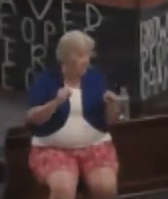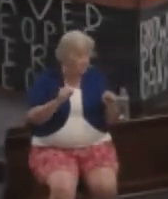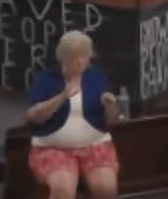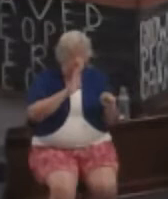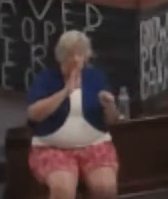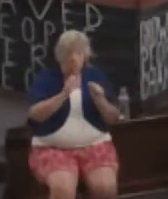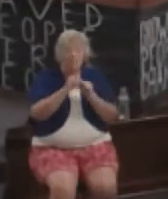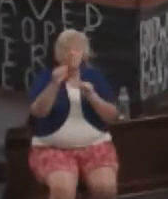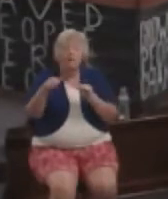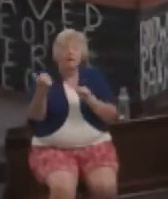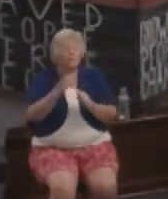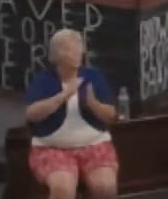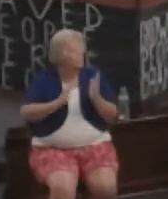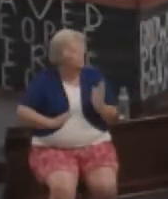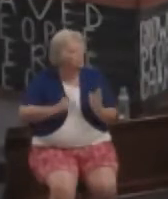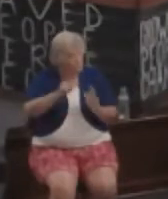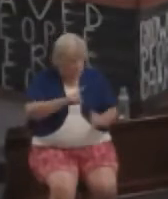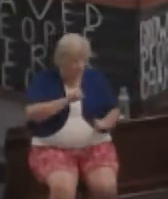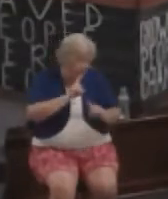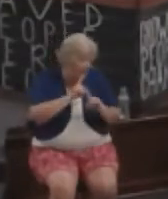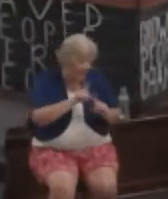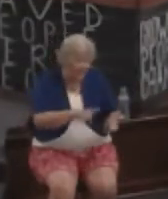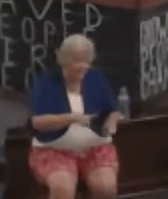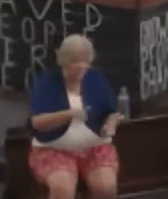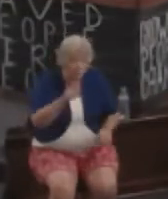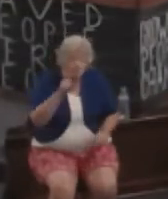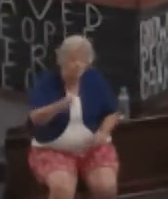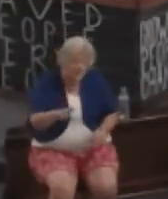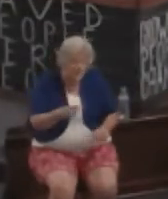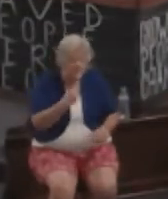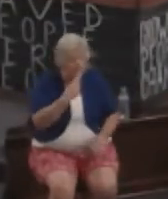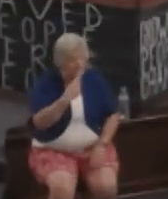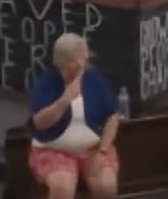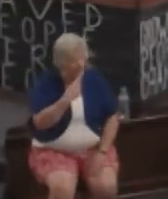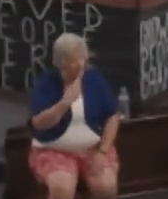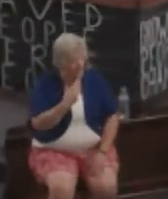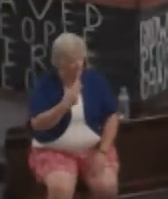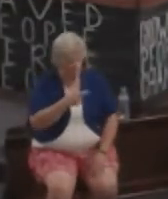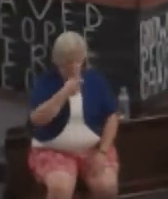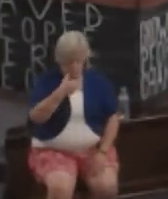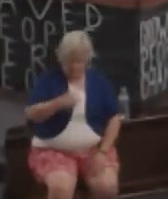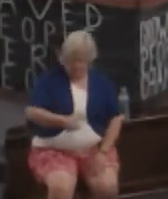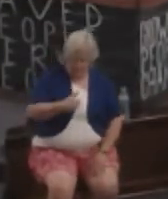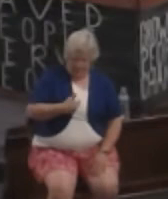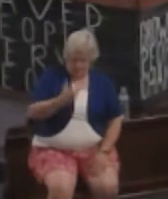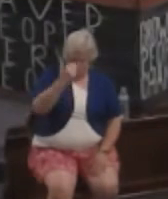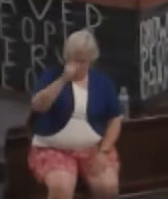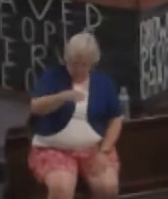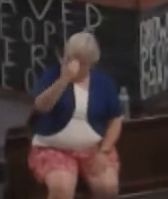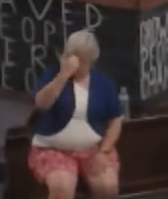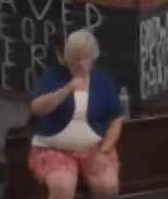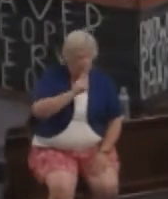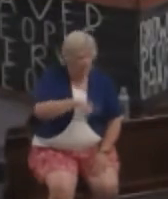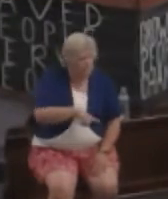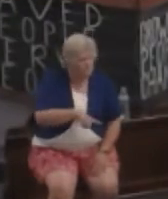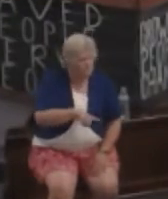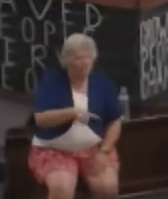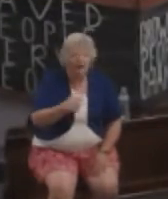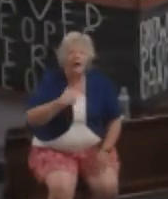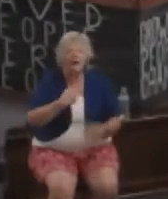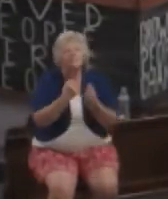Because you need that answer. You need to be able to answer the question, who am I, with I am